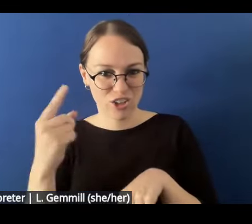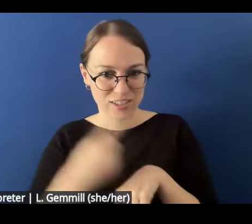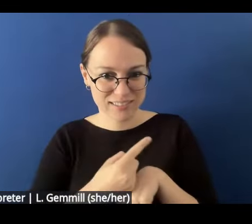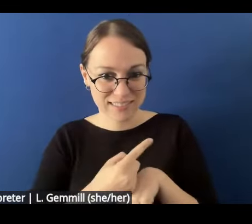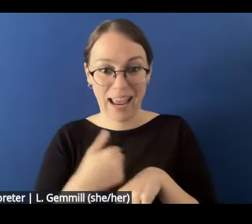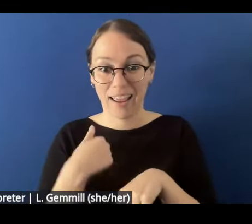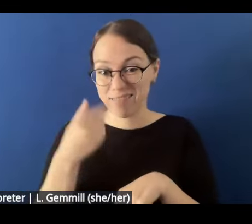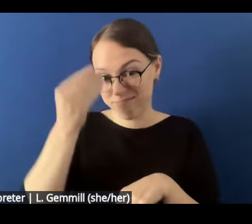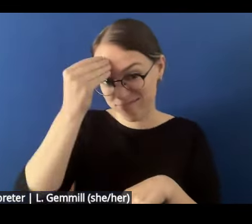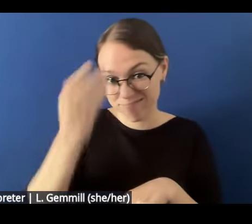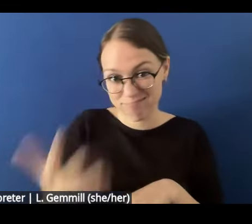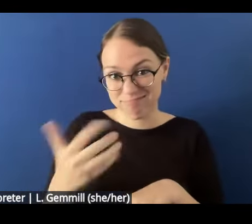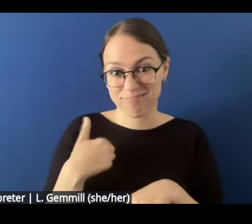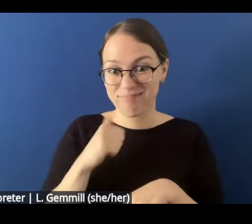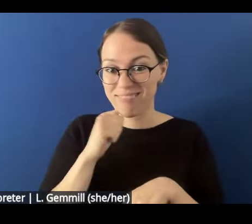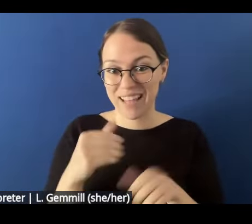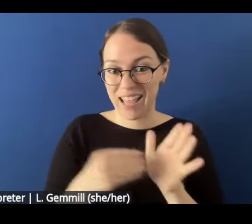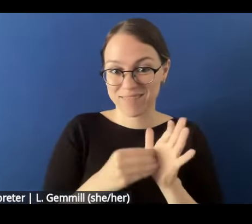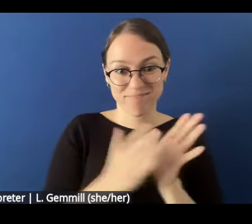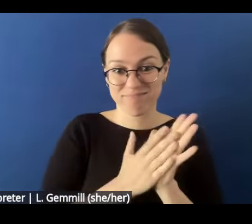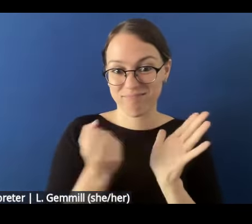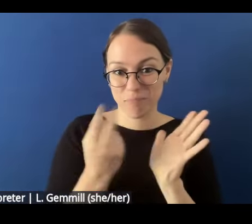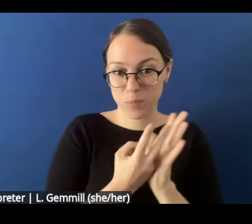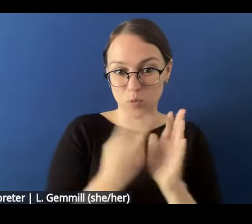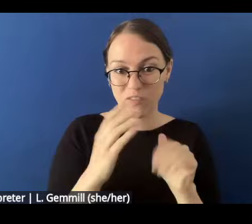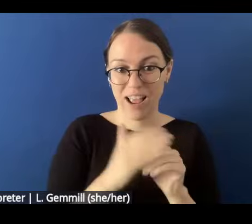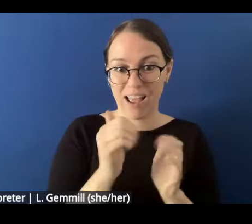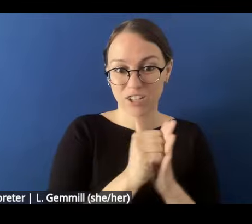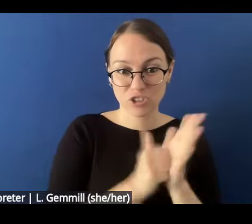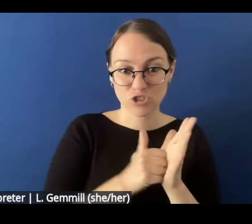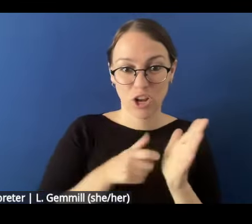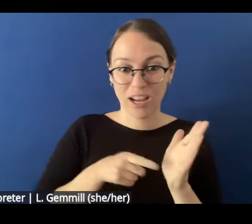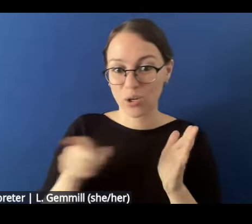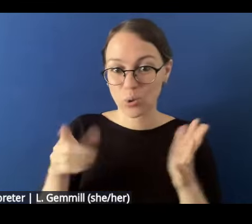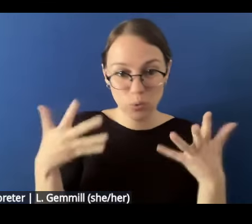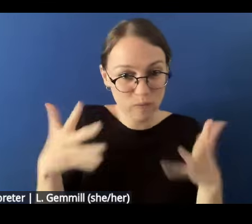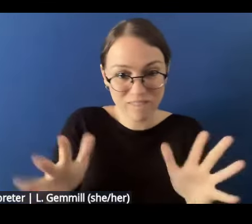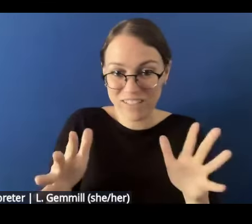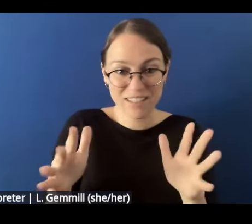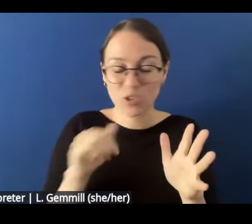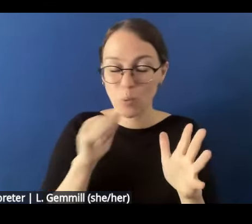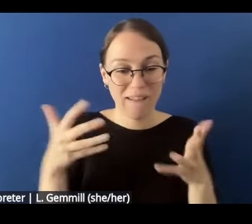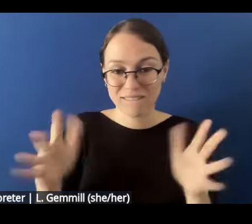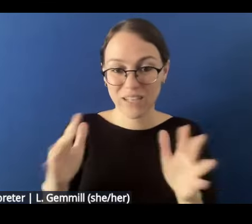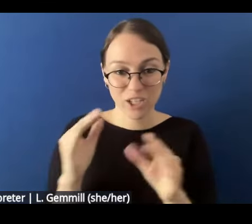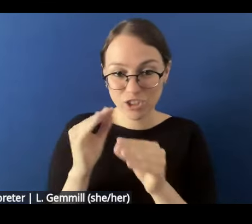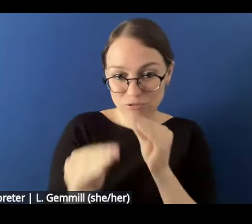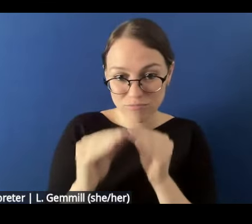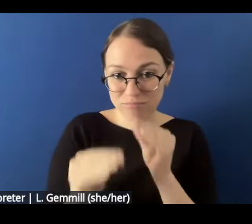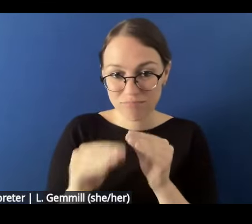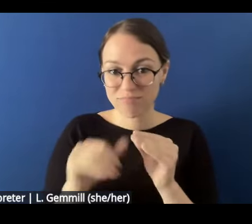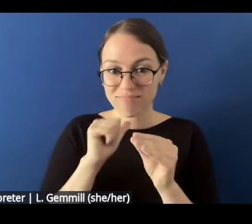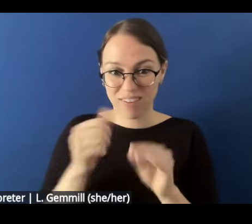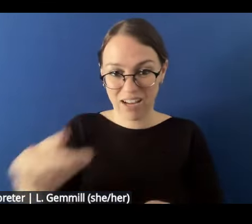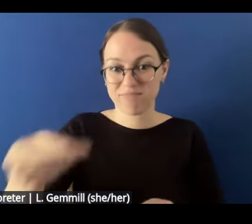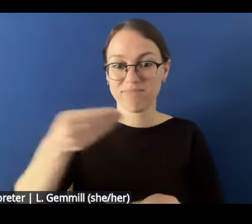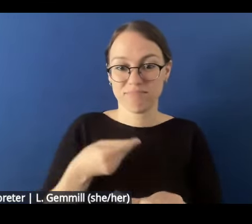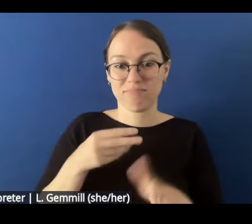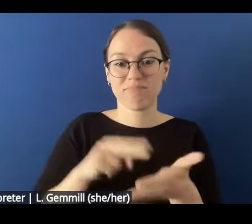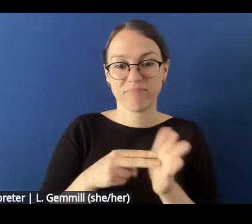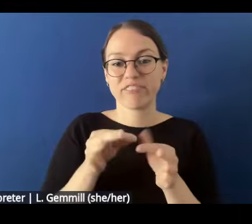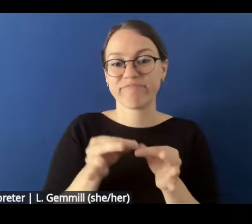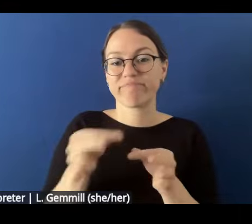on the agenda because you have not made corrections and we don't have the copies in front of us. It will go on the next one. So it really